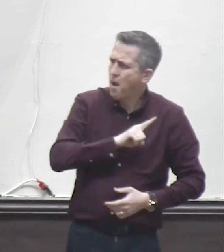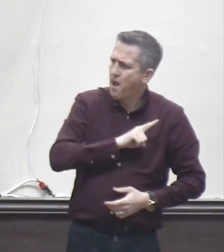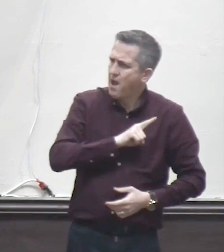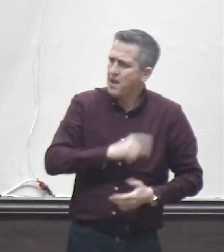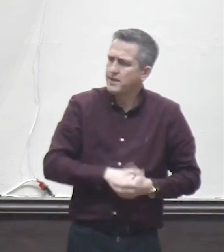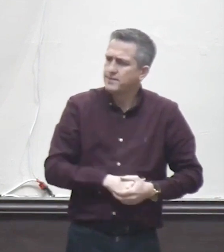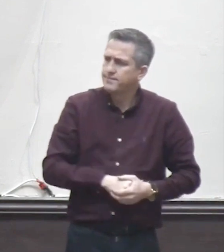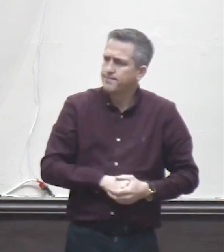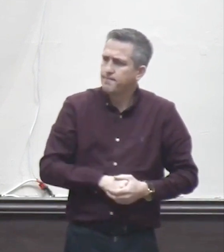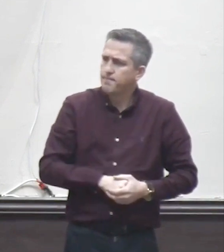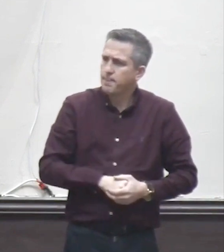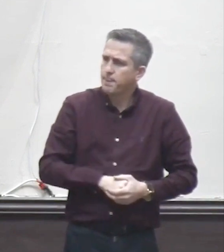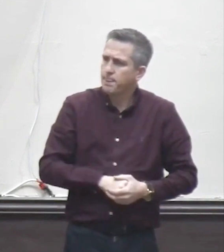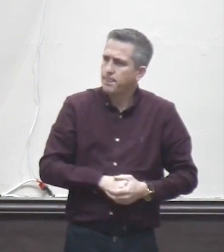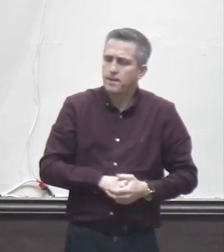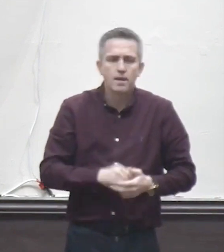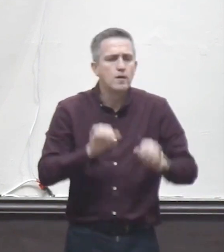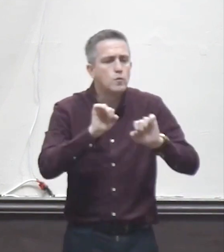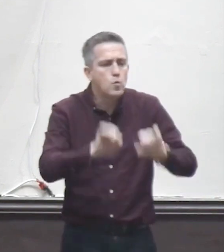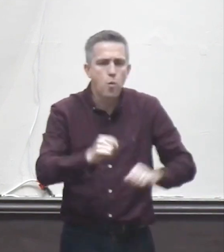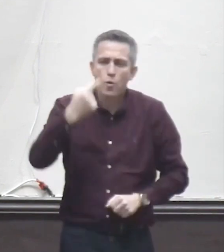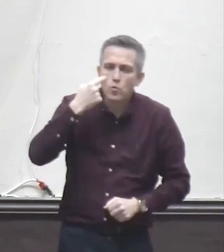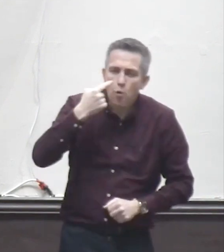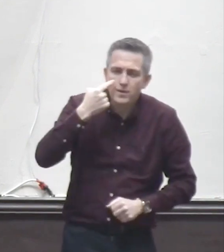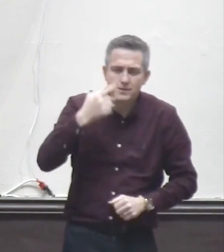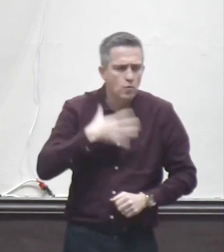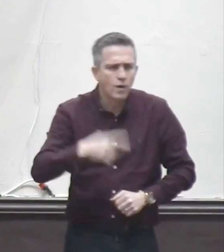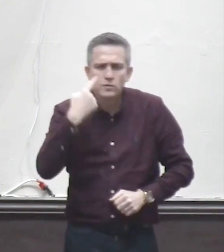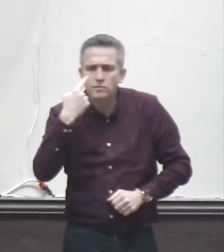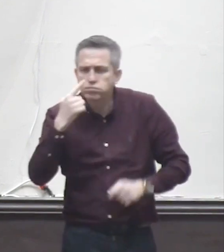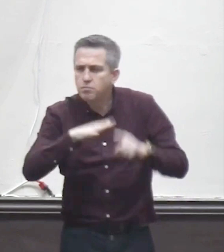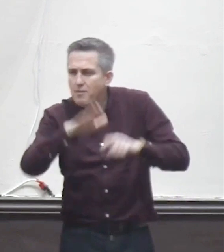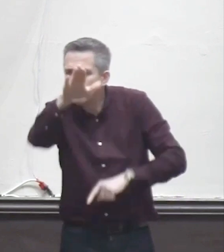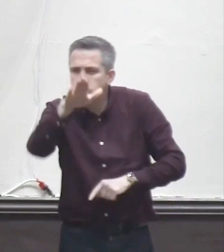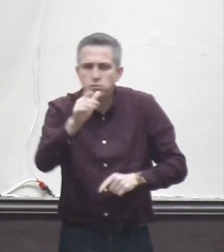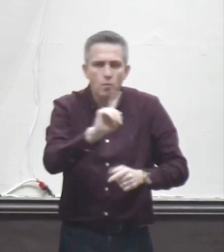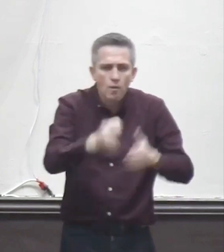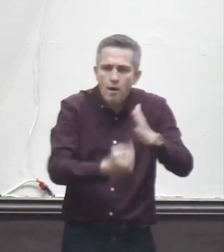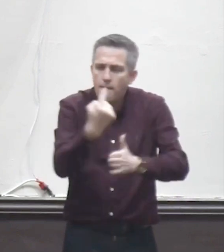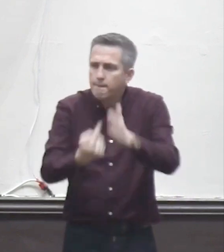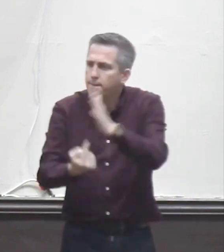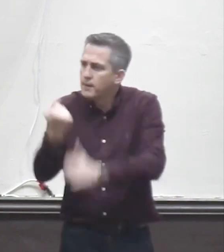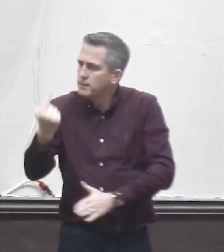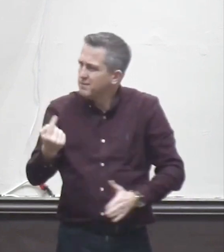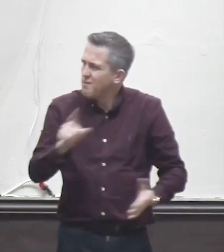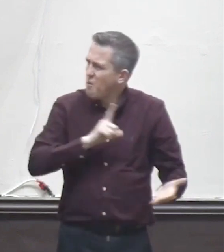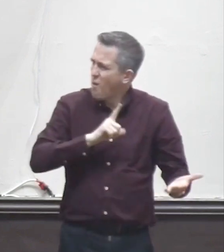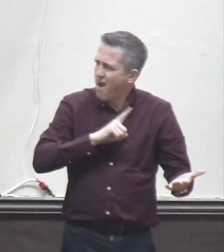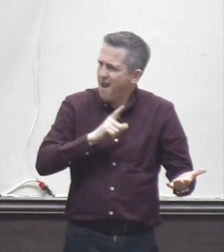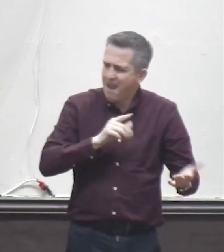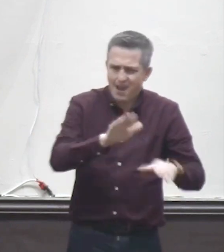Because they are curious. It's curiosity. Curious to know what my